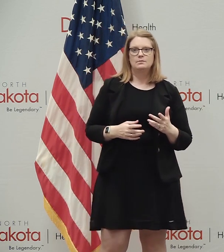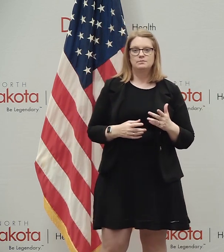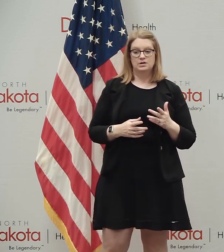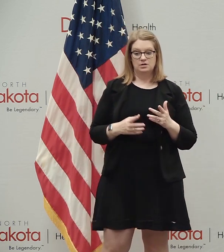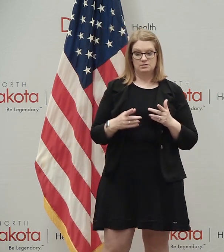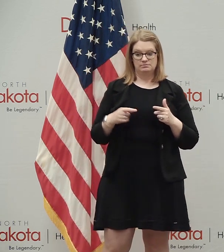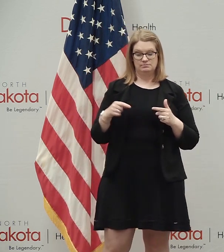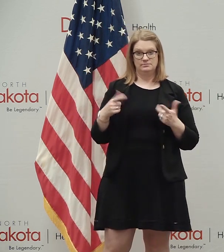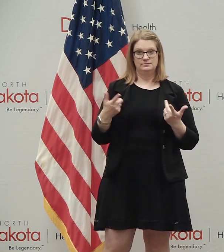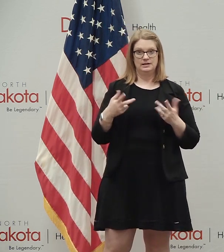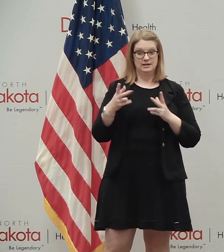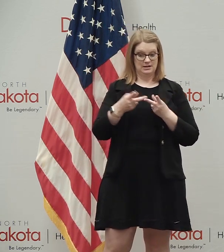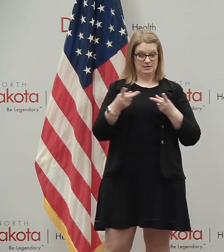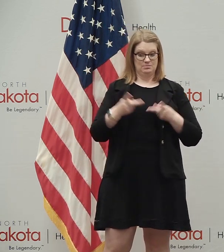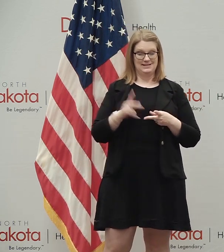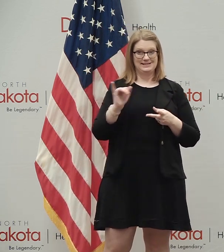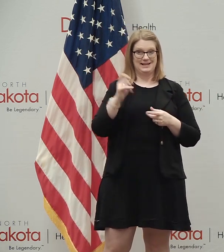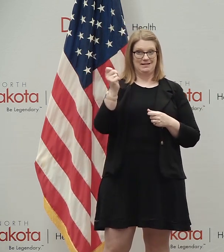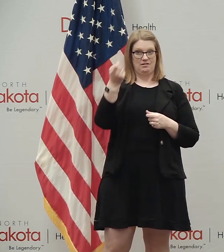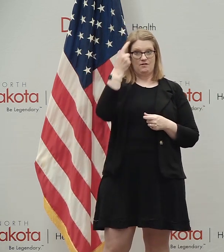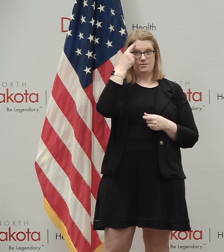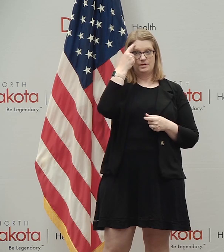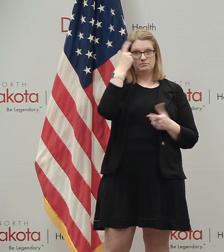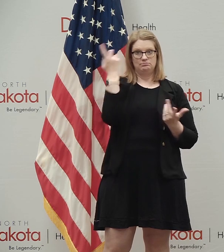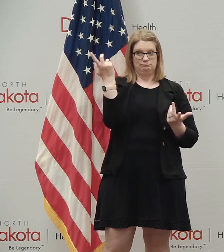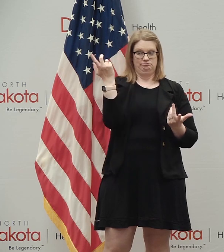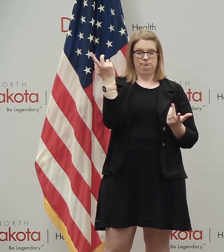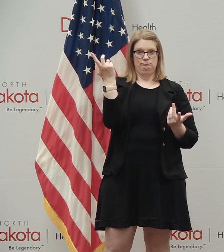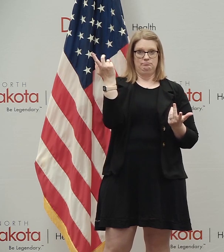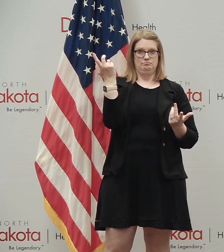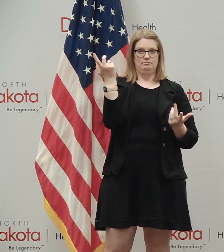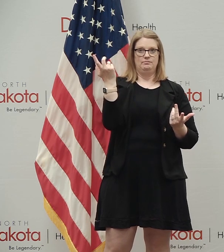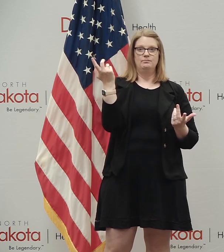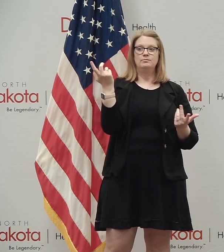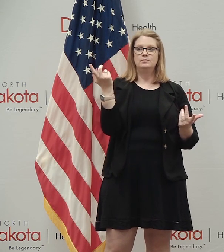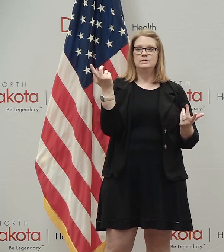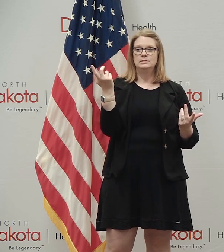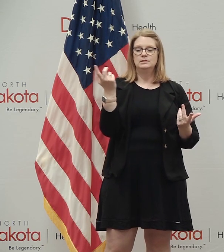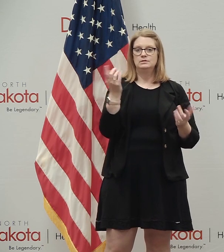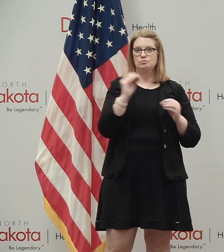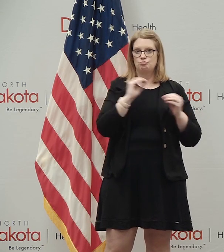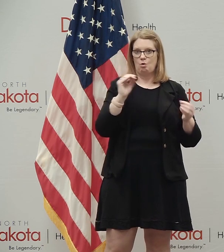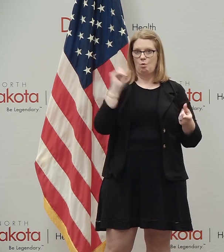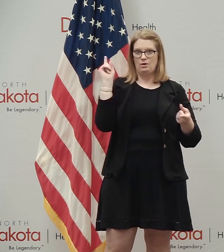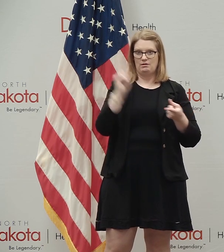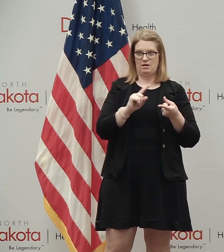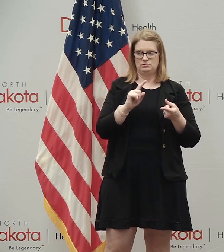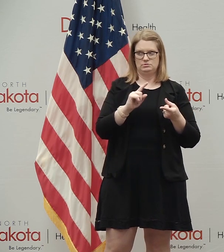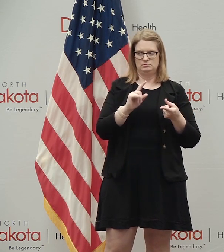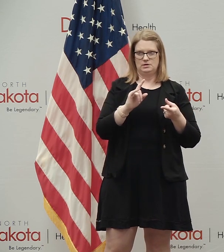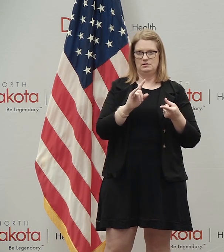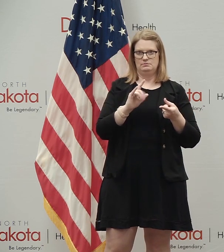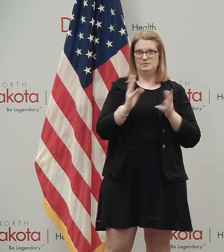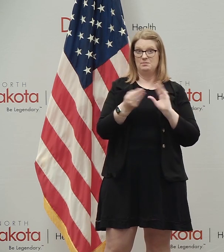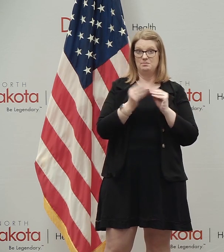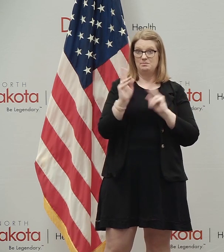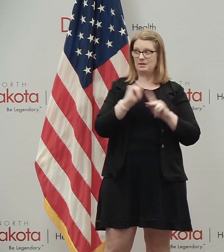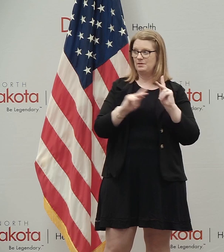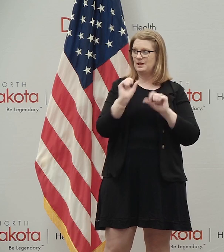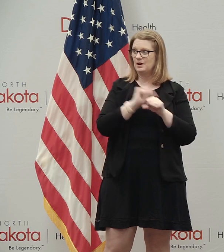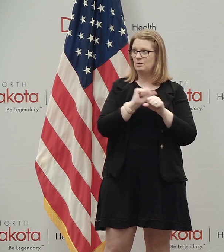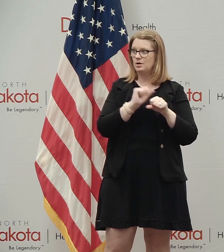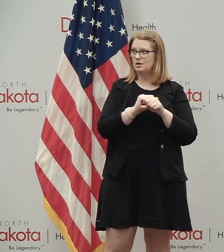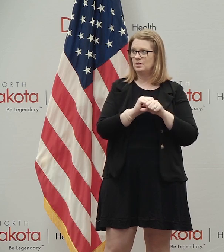in a place like government where we've had no reduction in force, everybody's still doing